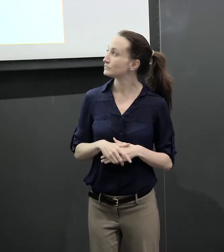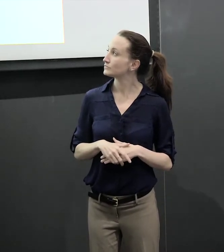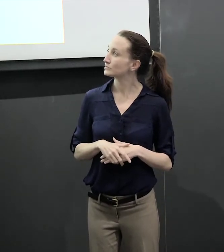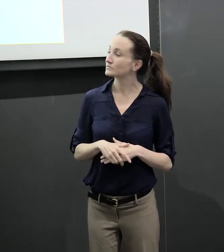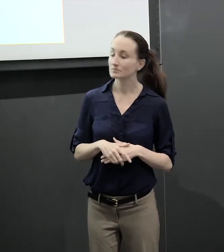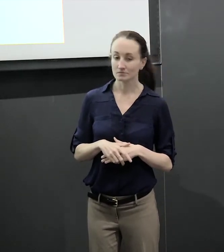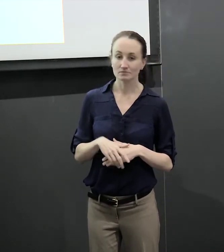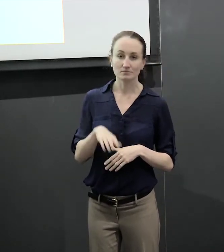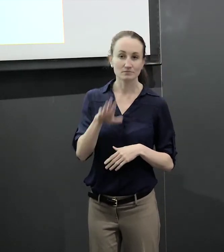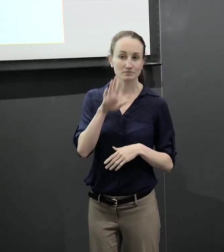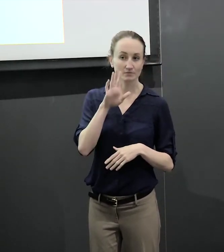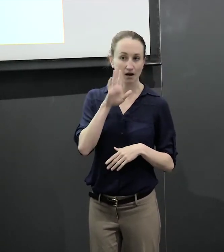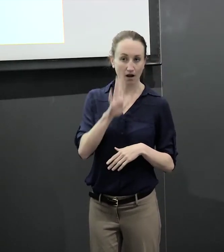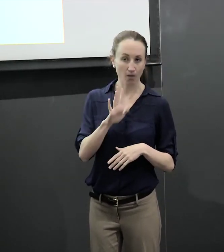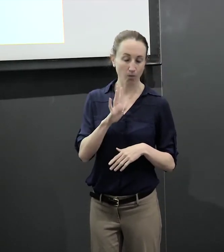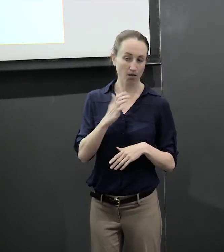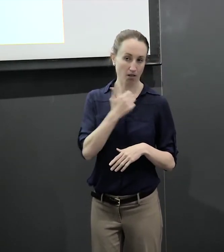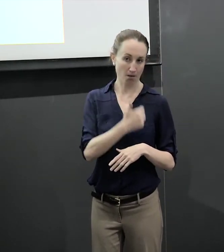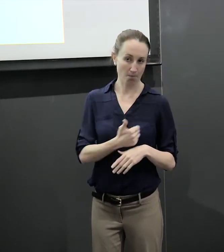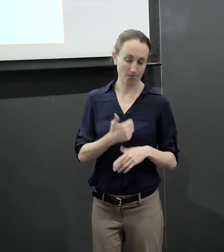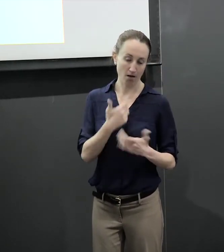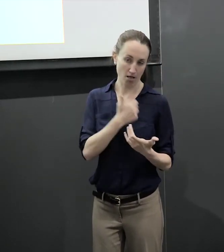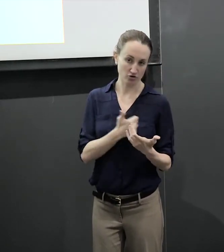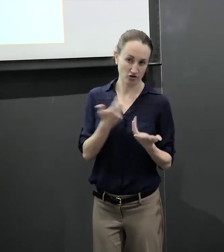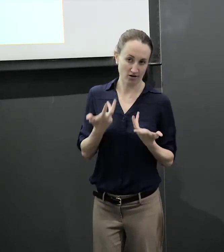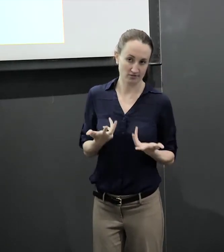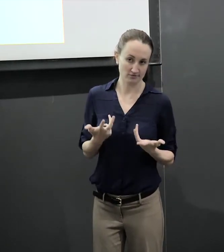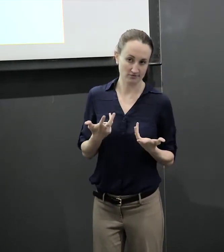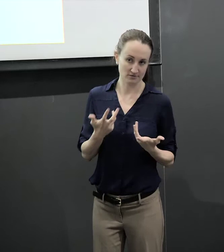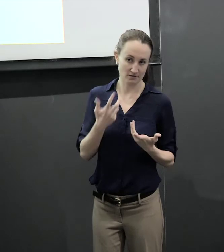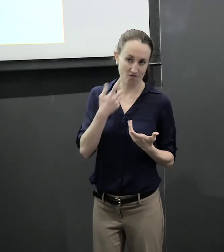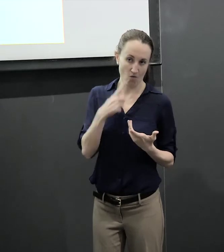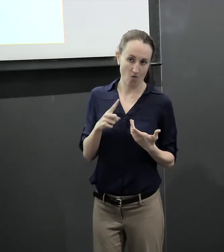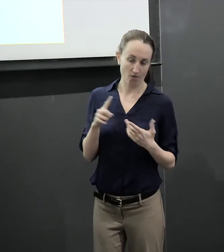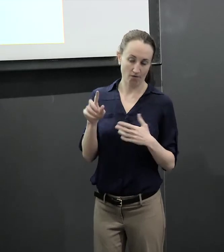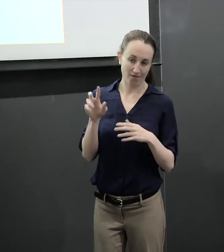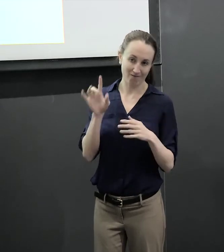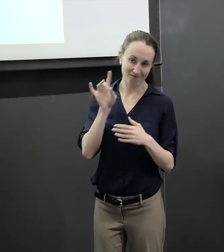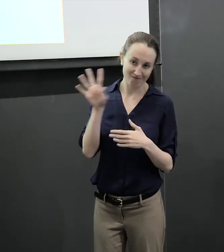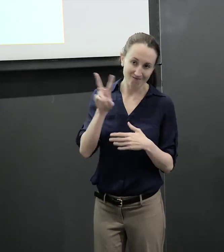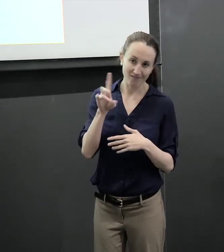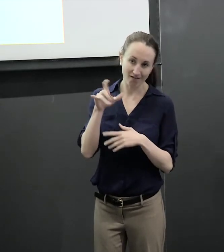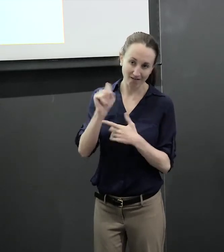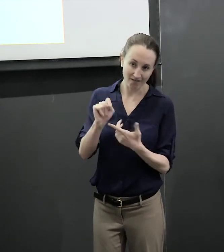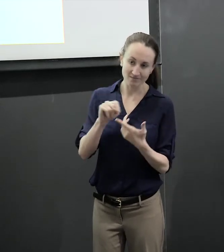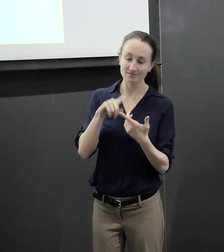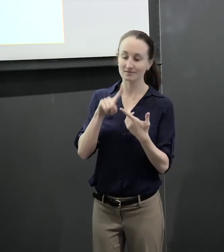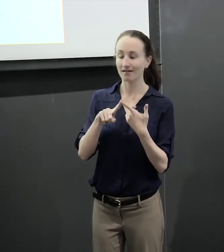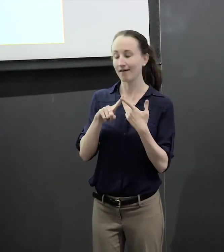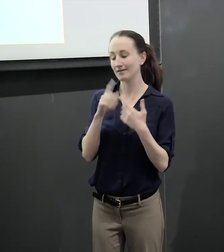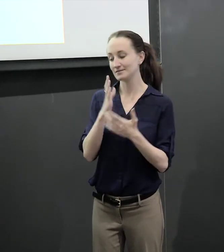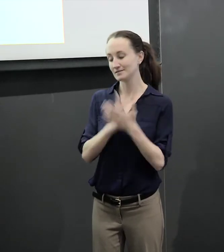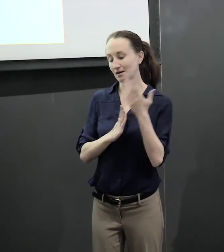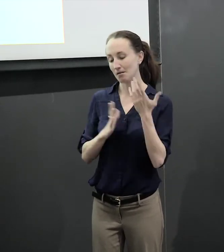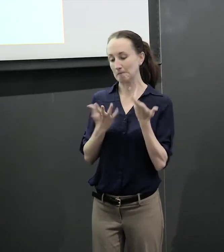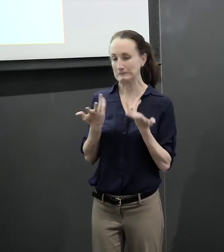examples that involve violent and objectionable actions, but that's the state of the literature.